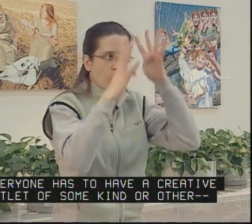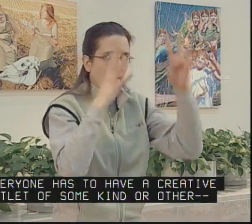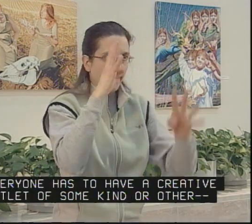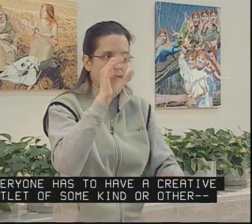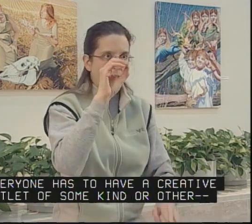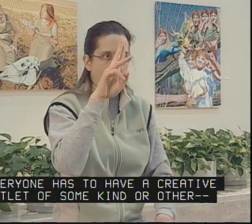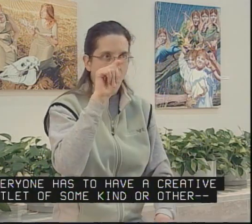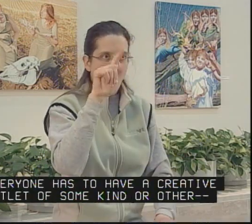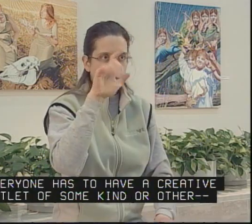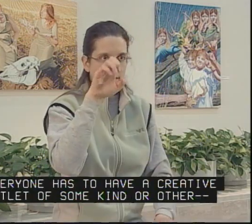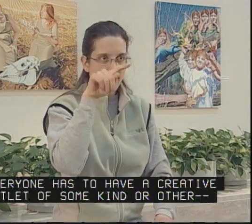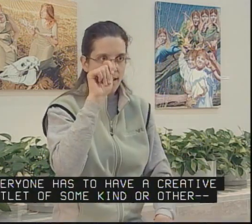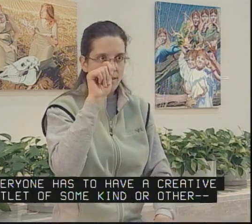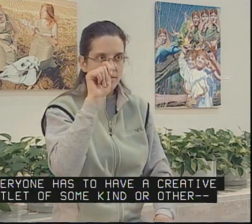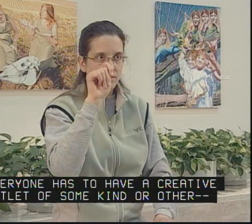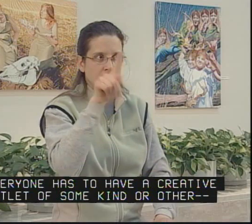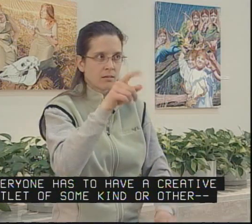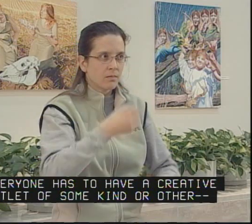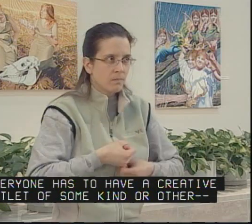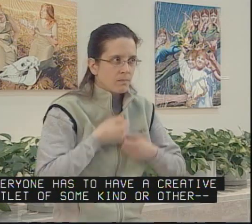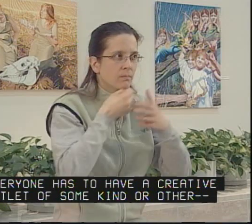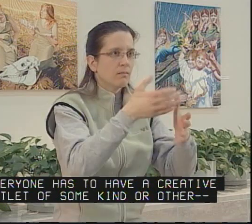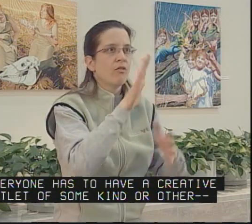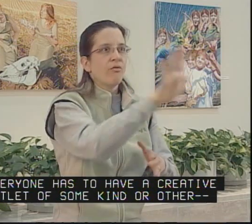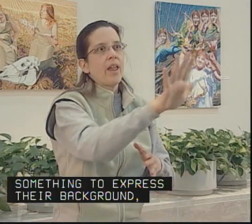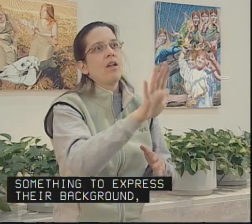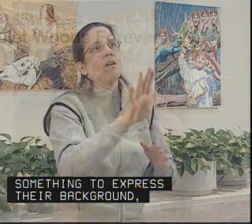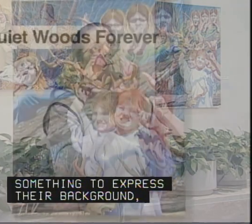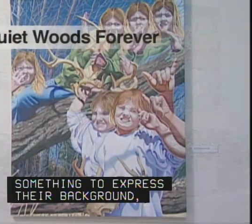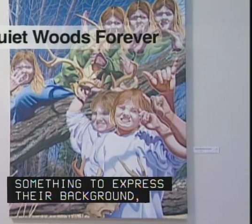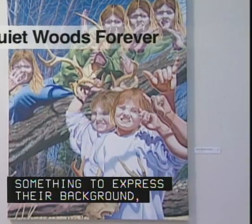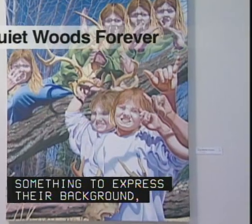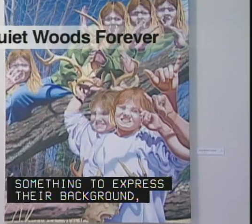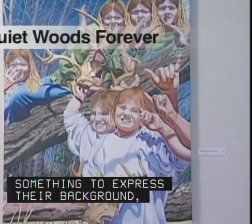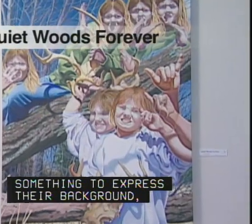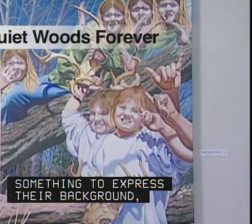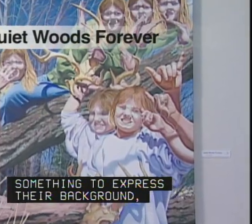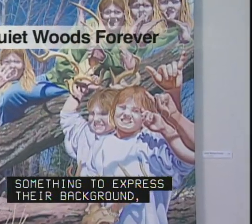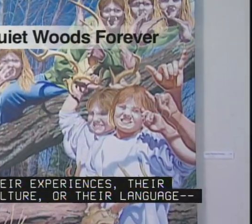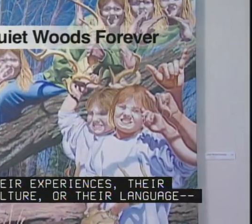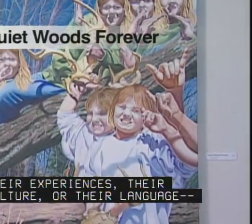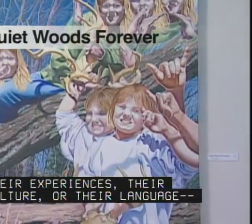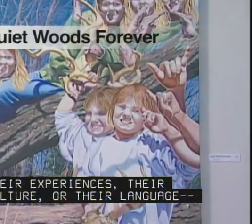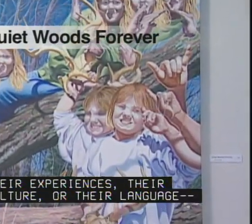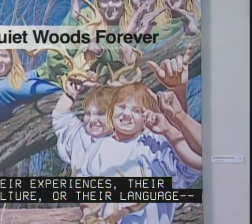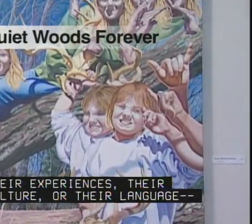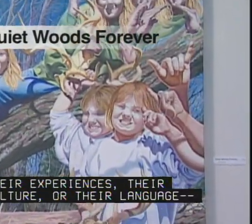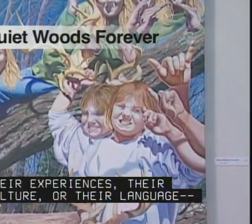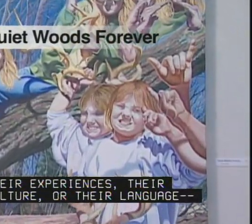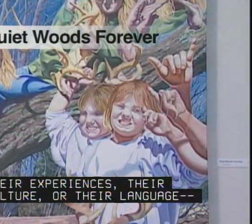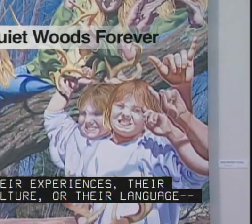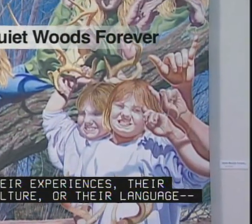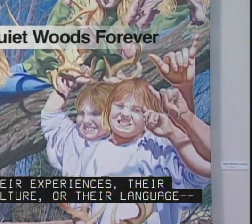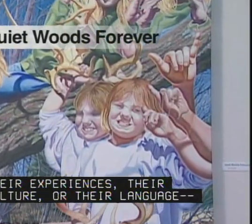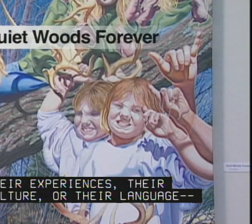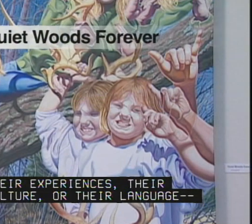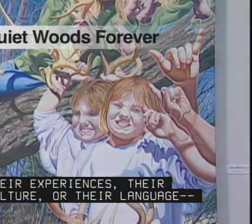Everyone has to have a creative outlet of some kind or other, something to express their background, their experiences, their culture, or their